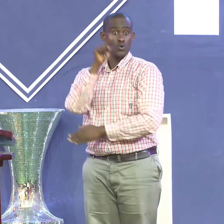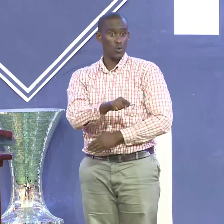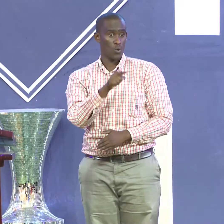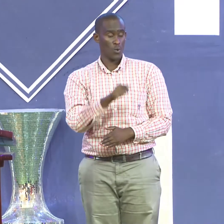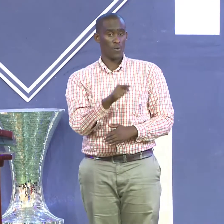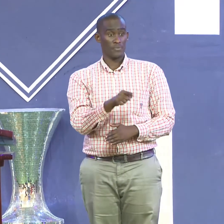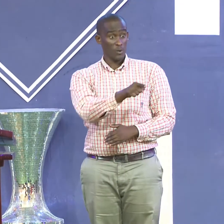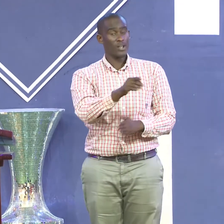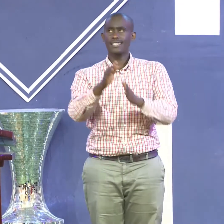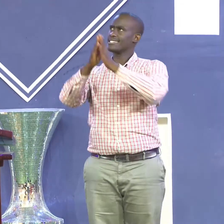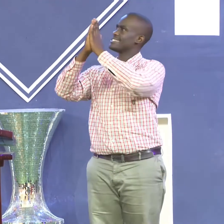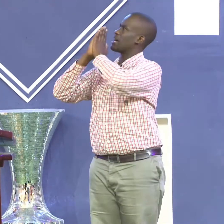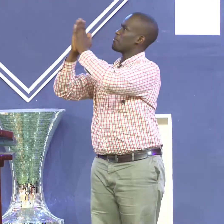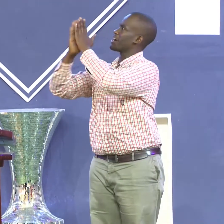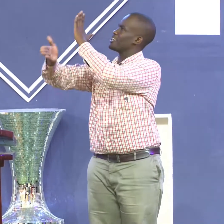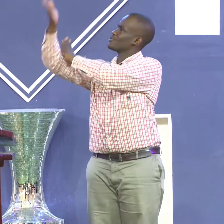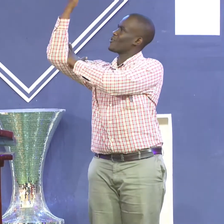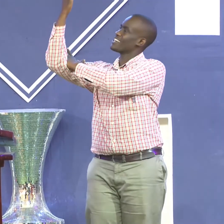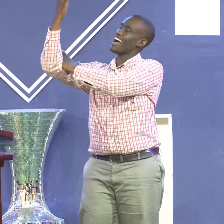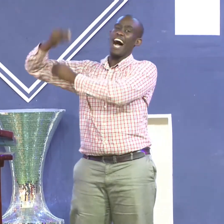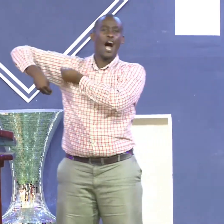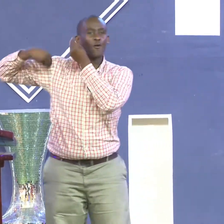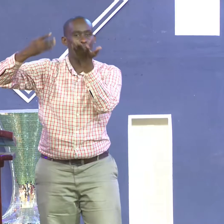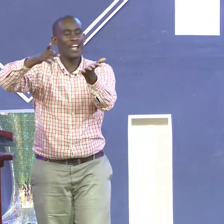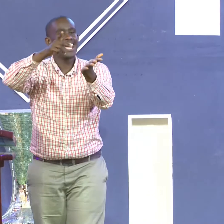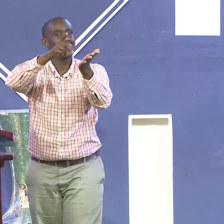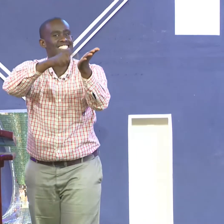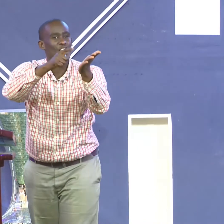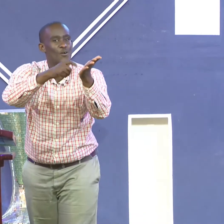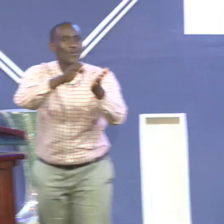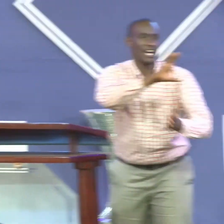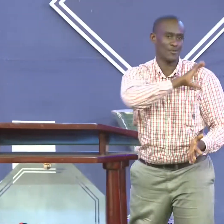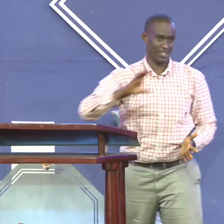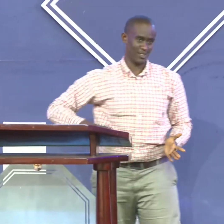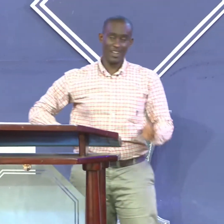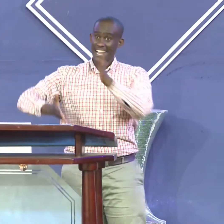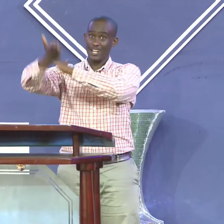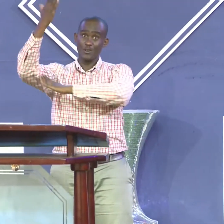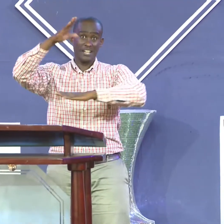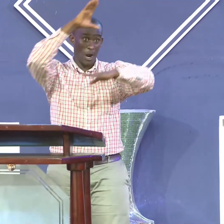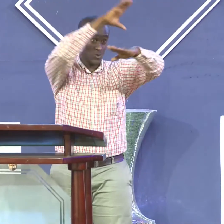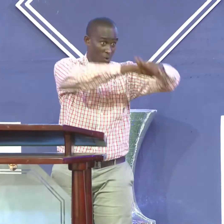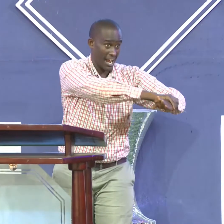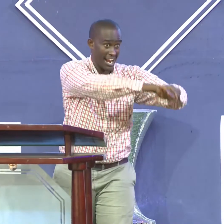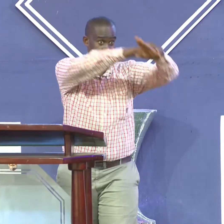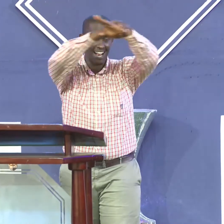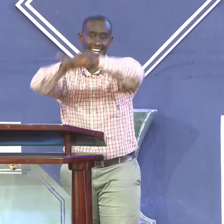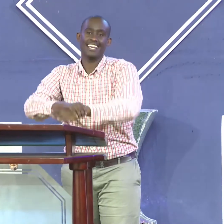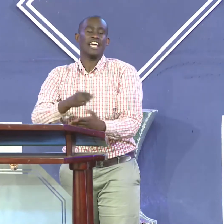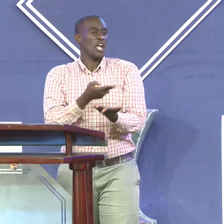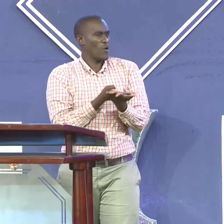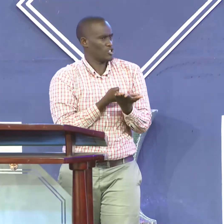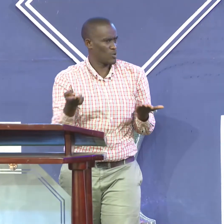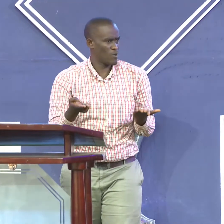and fasting, pray that God gives you this seed Christ. Pray that God takes you to his